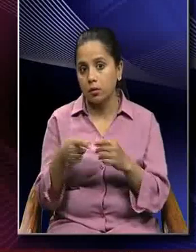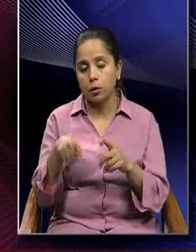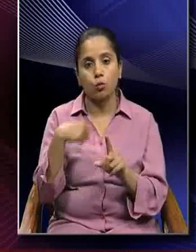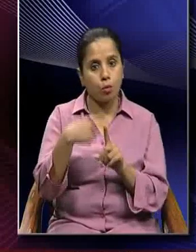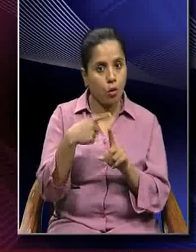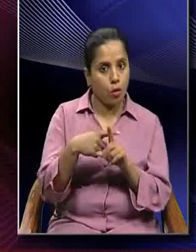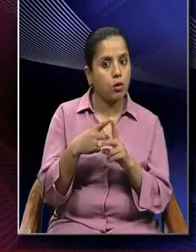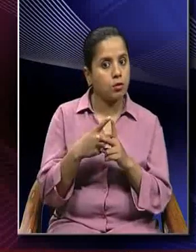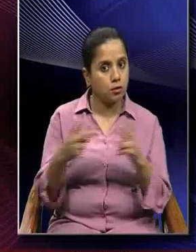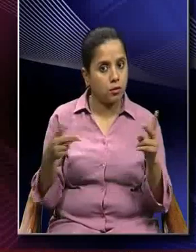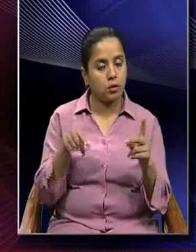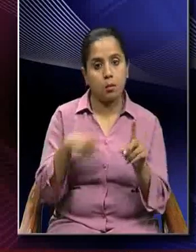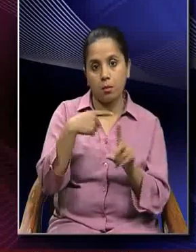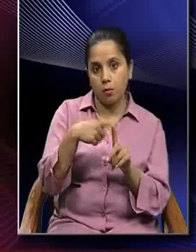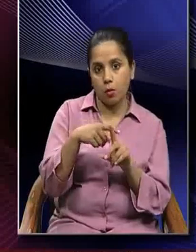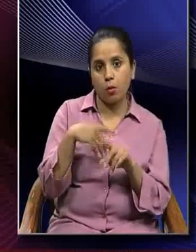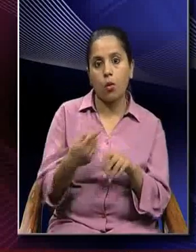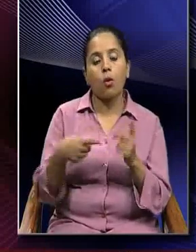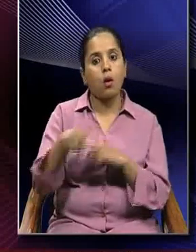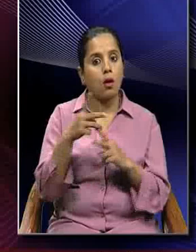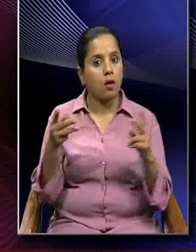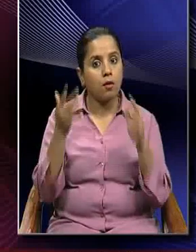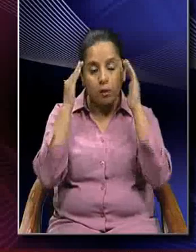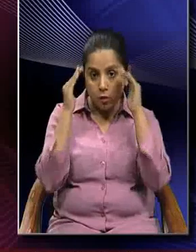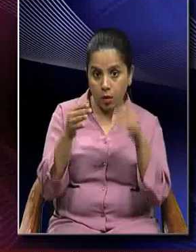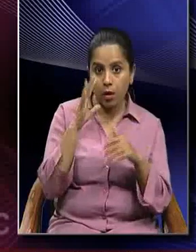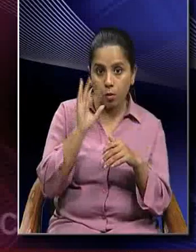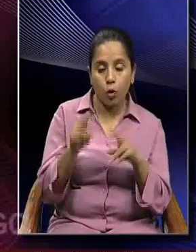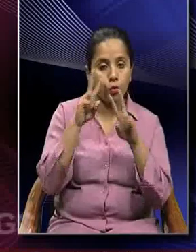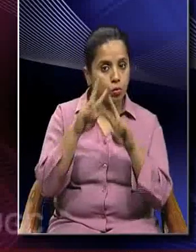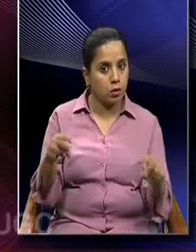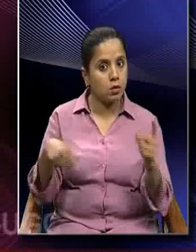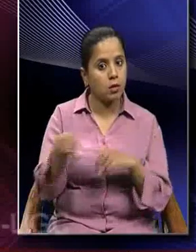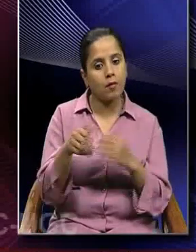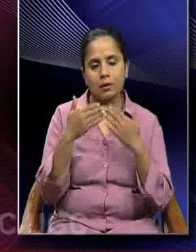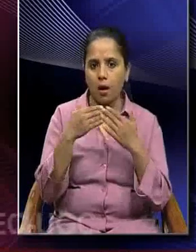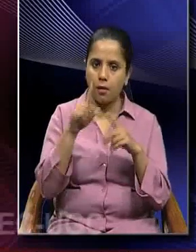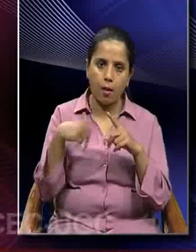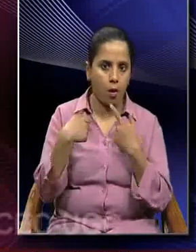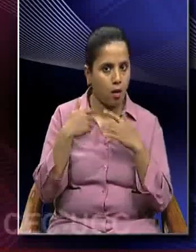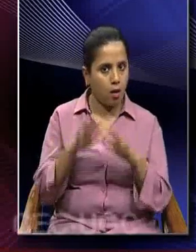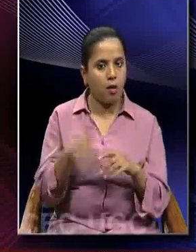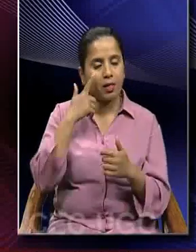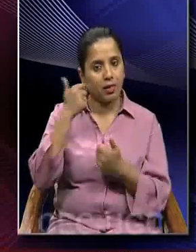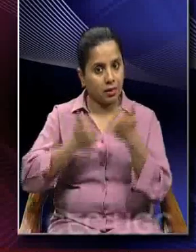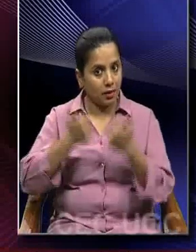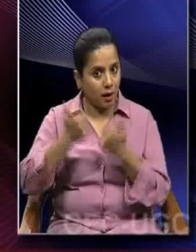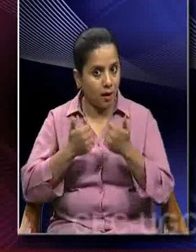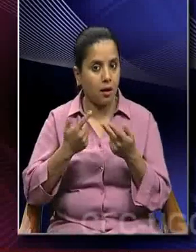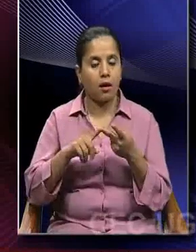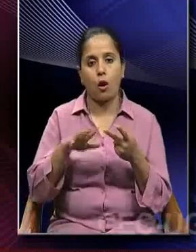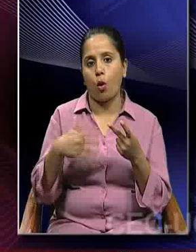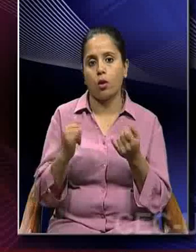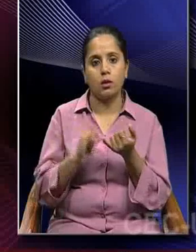positivism and empiricism for conducting research. We already have studied about it. Experimentation and